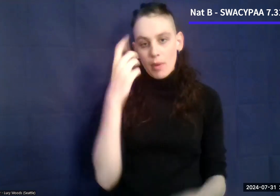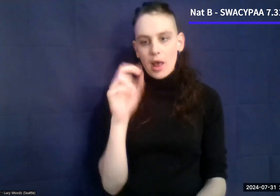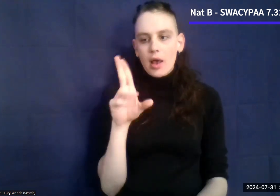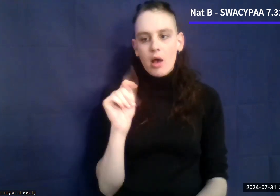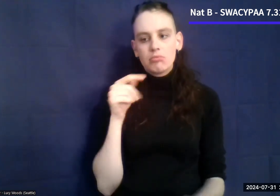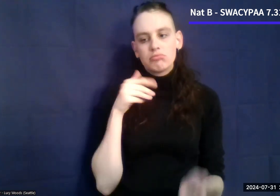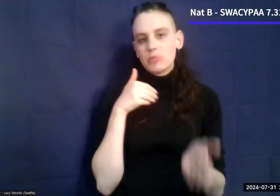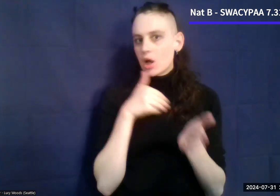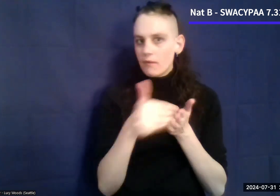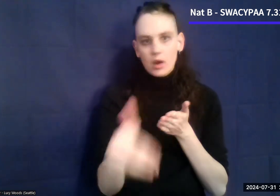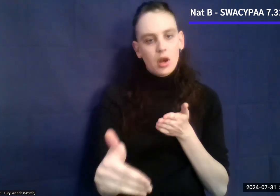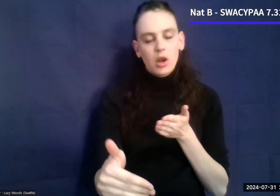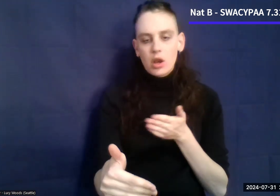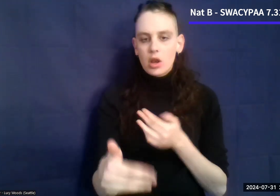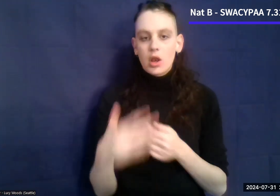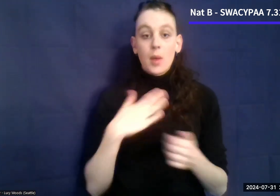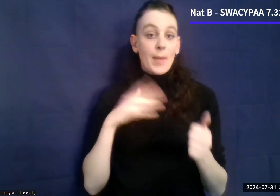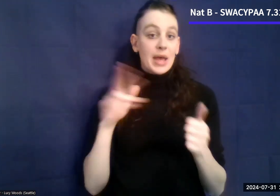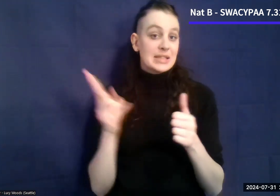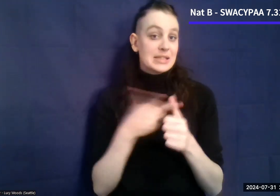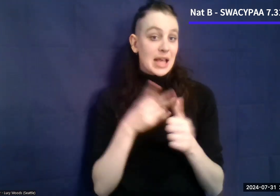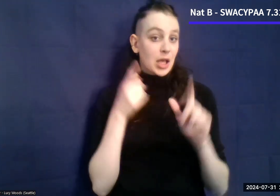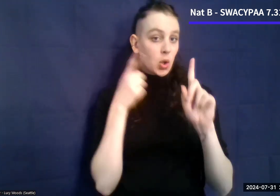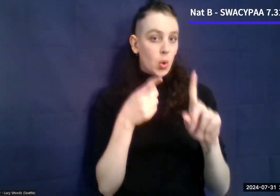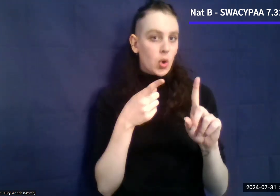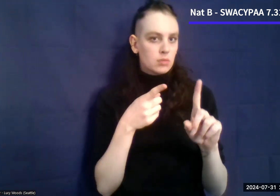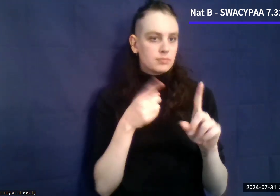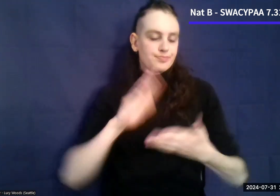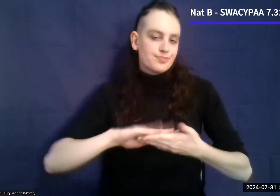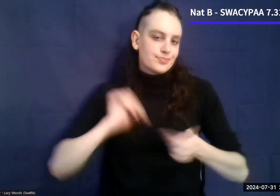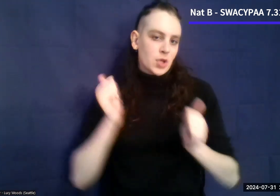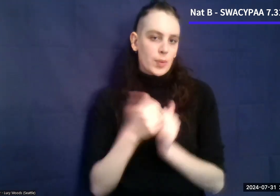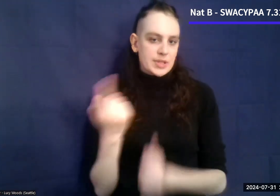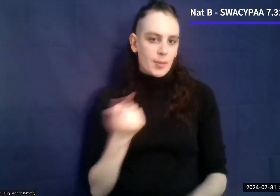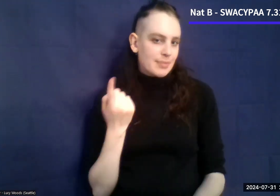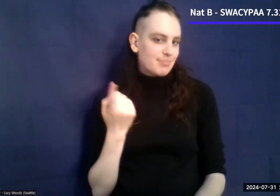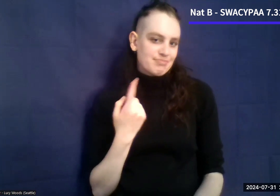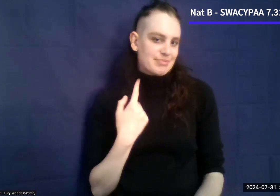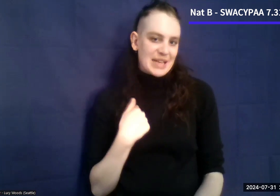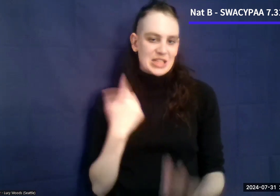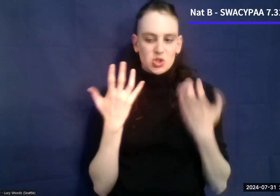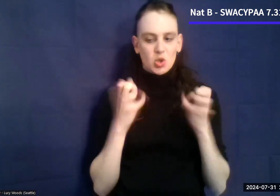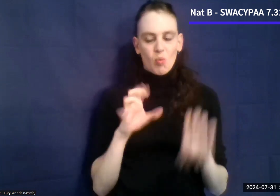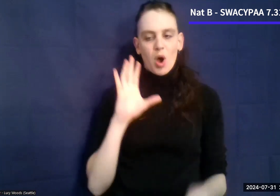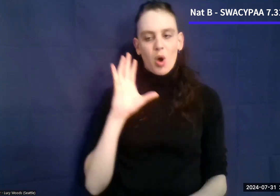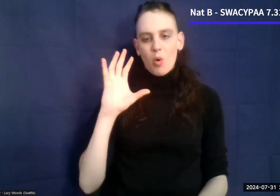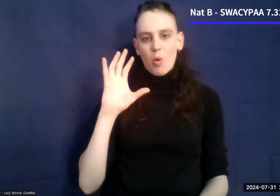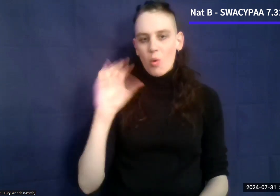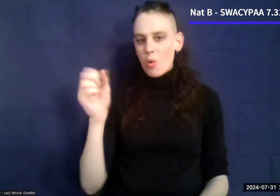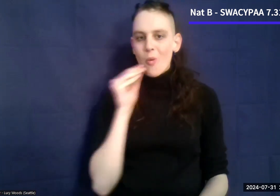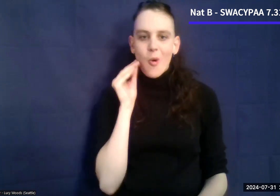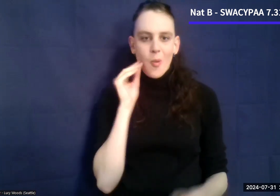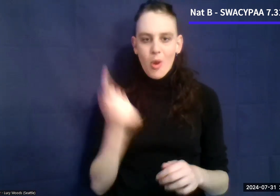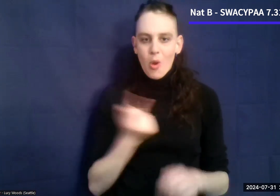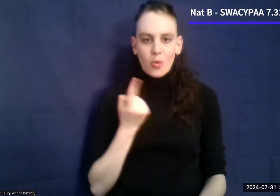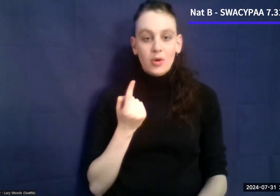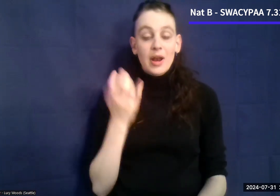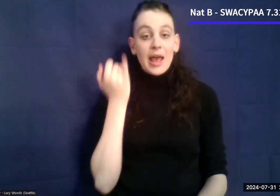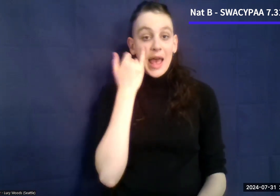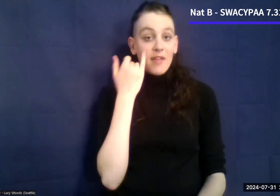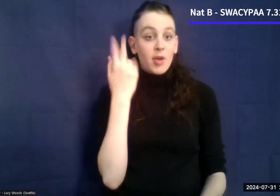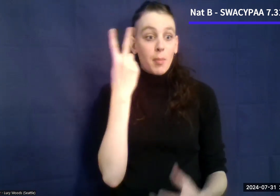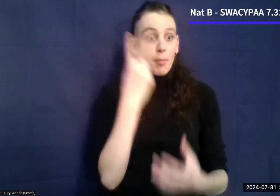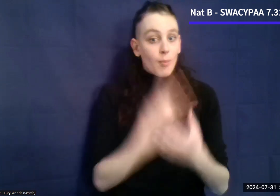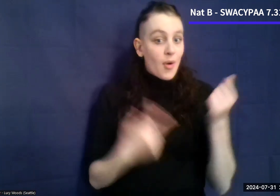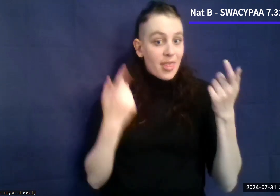And then my second goal was to go home with someone because I didn't want to go home alone. And like if we accomplished both, that's a great day. But